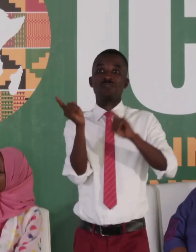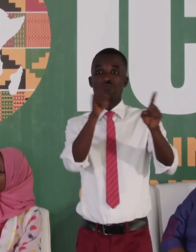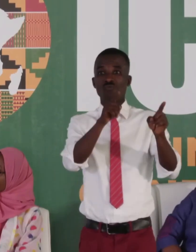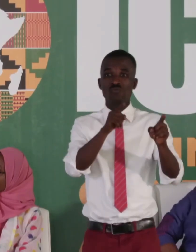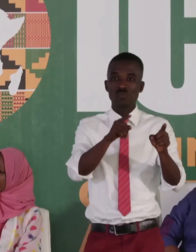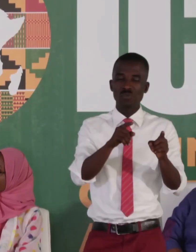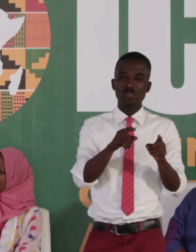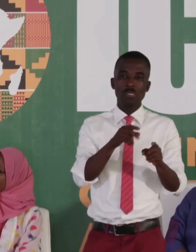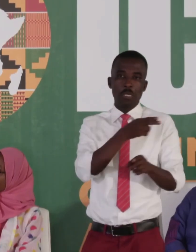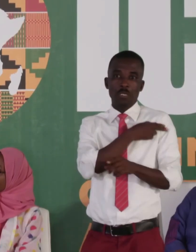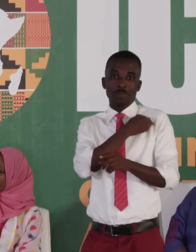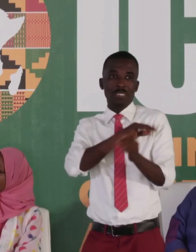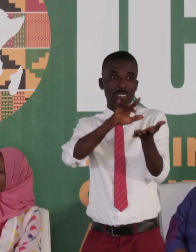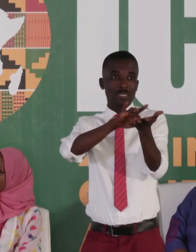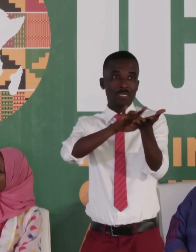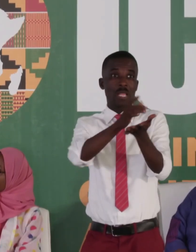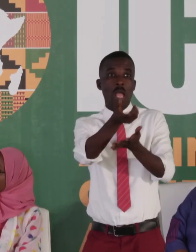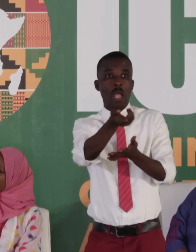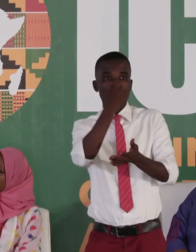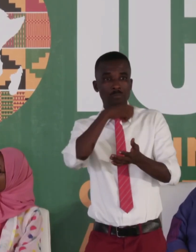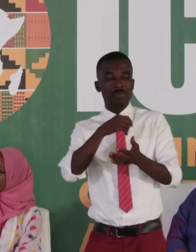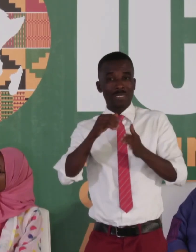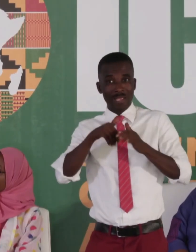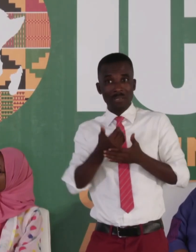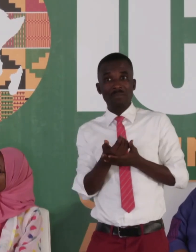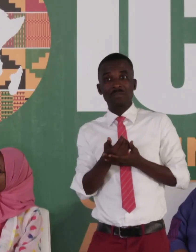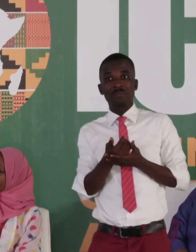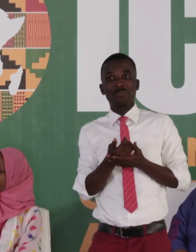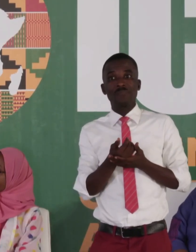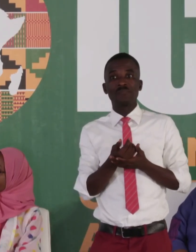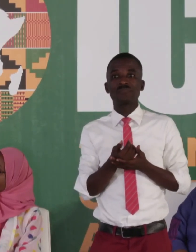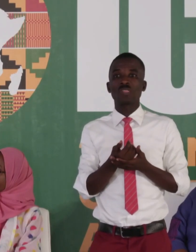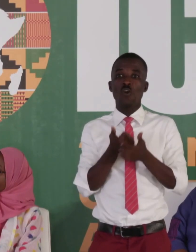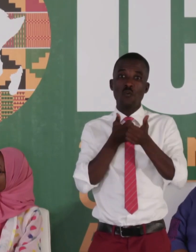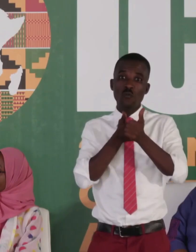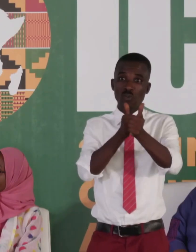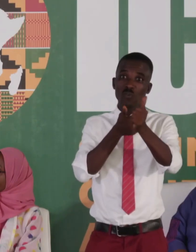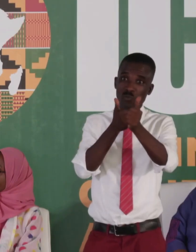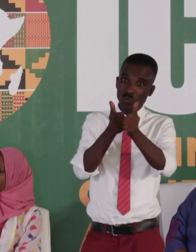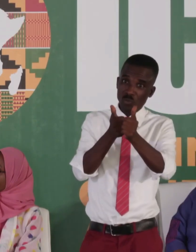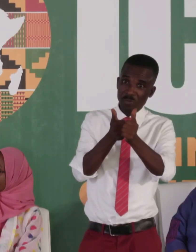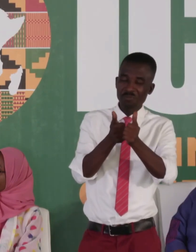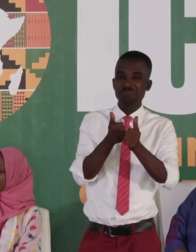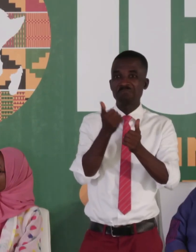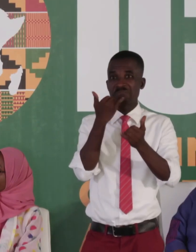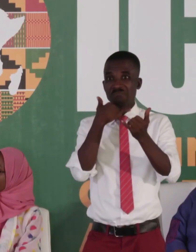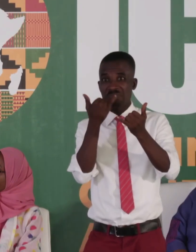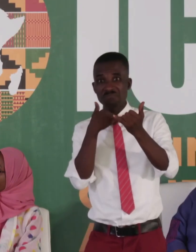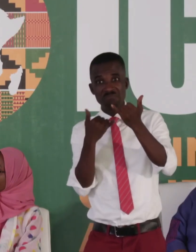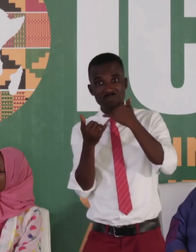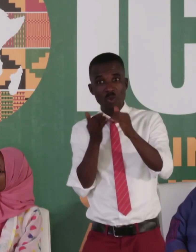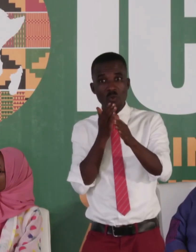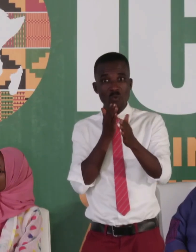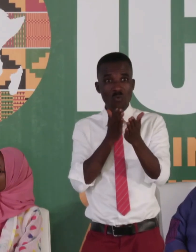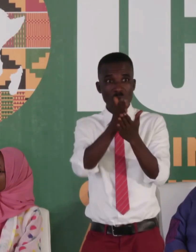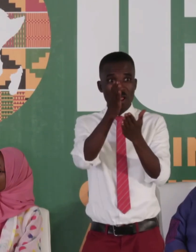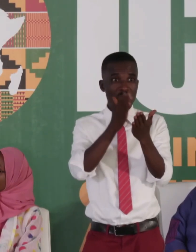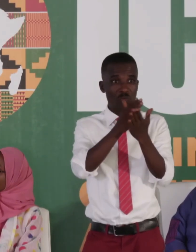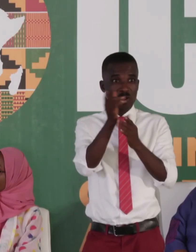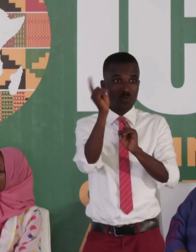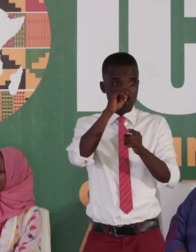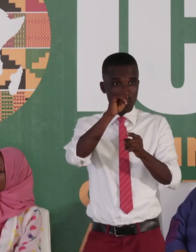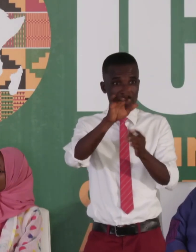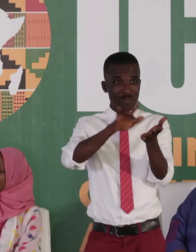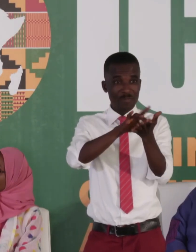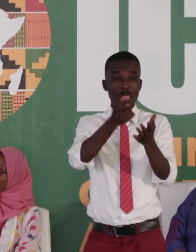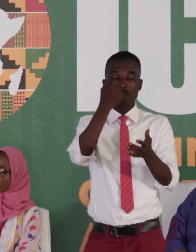the ART attendance was, whether they were lost to follow-ups, whether they were default rates. We did ask health workers